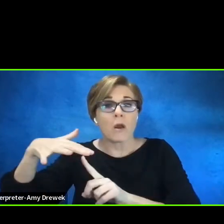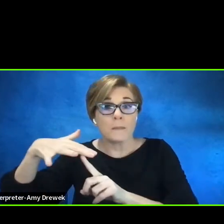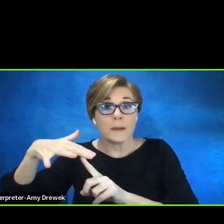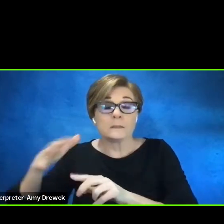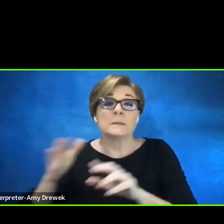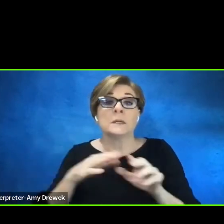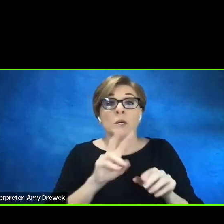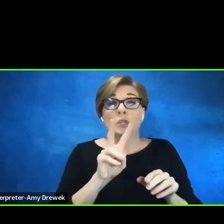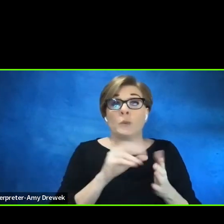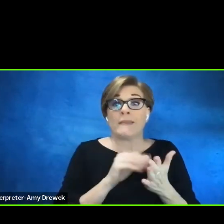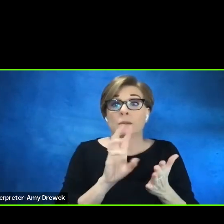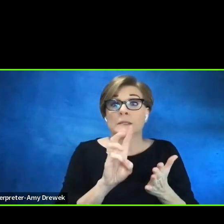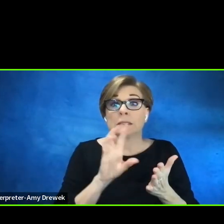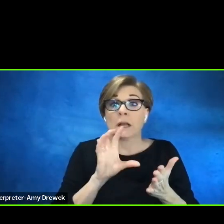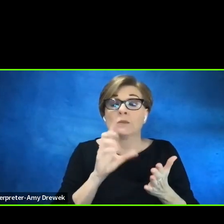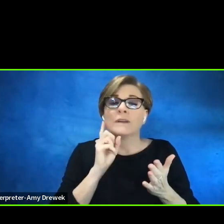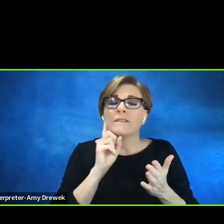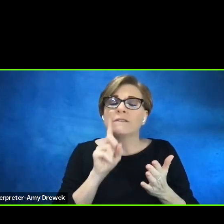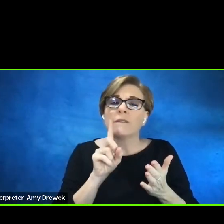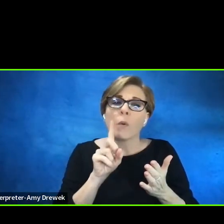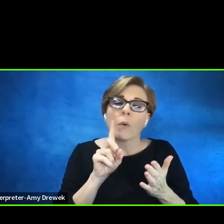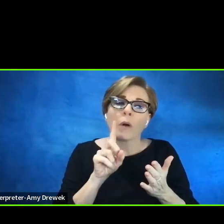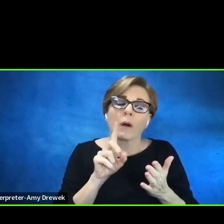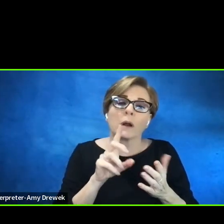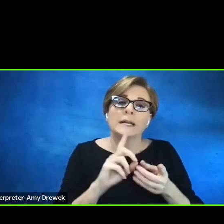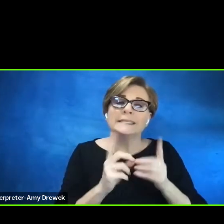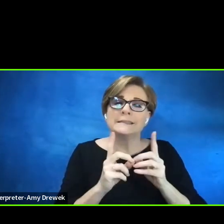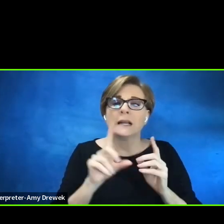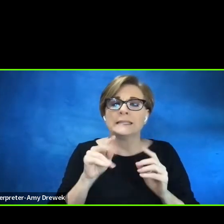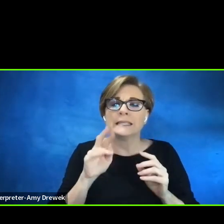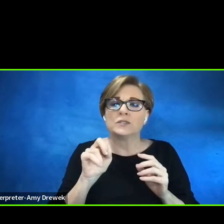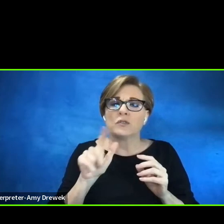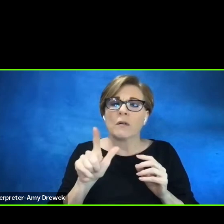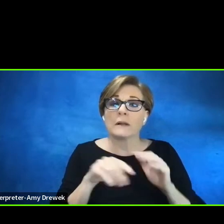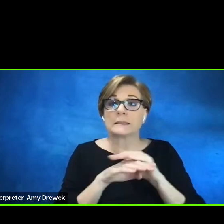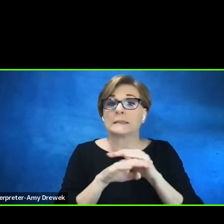2,600 for the digital accessibility component.